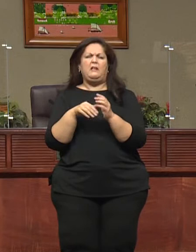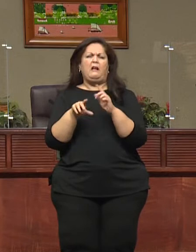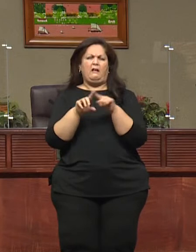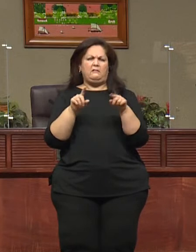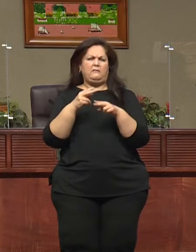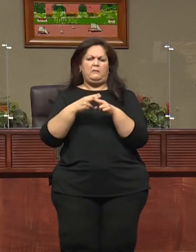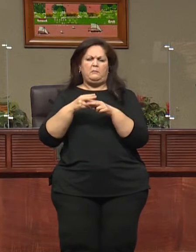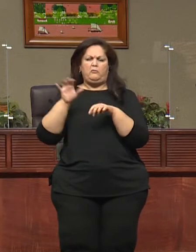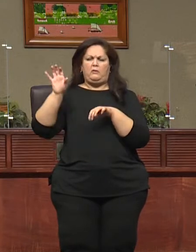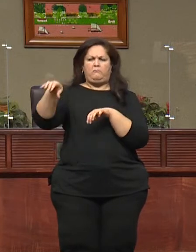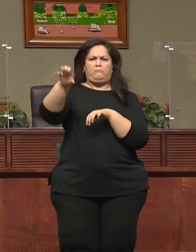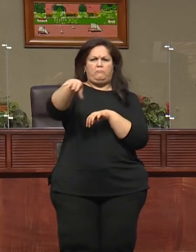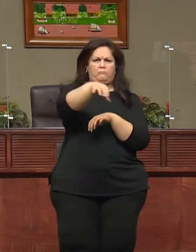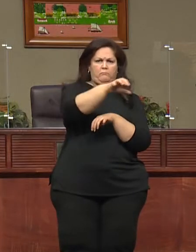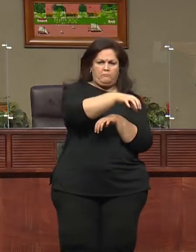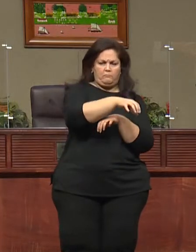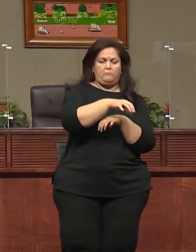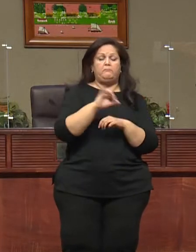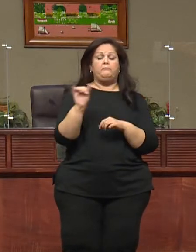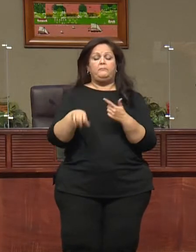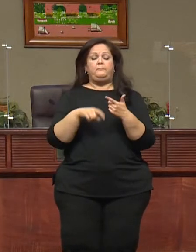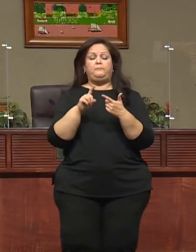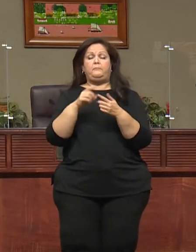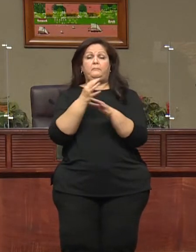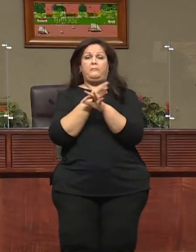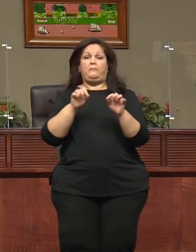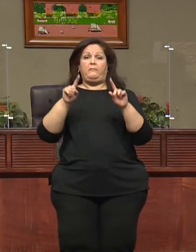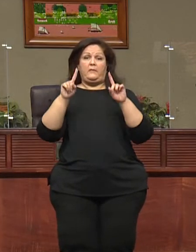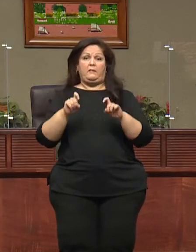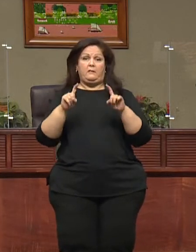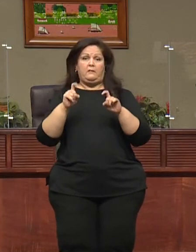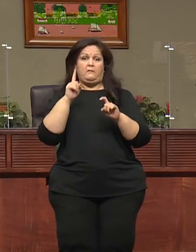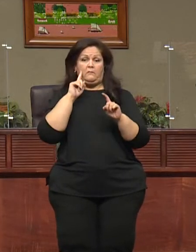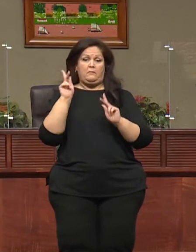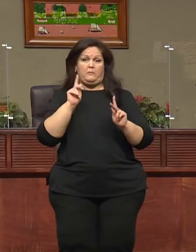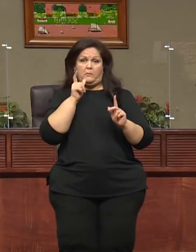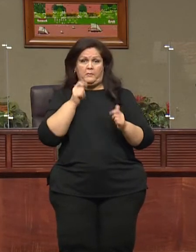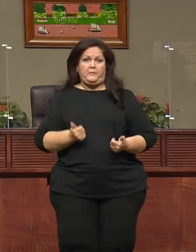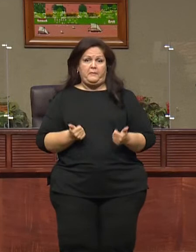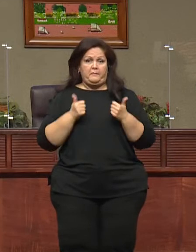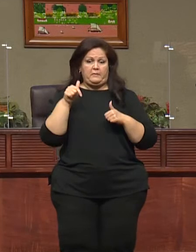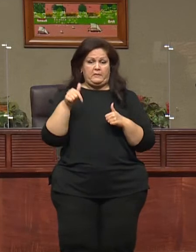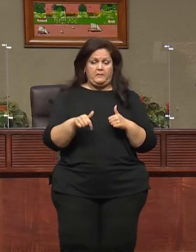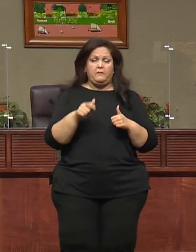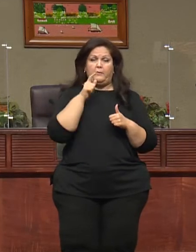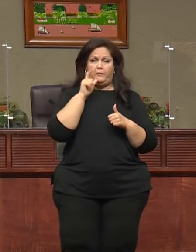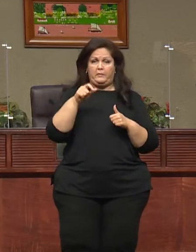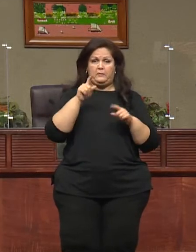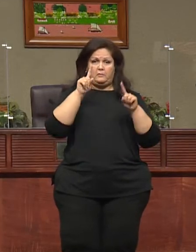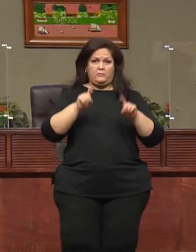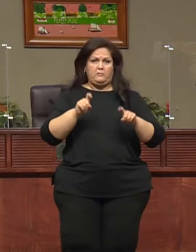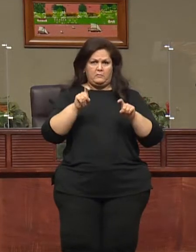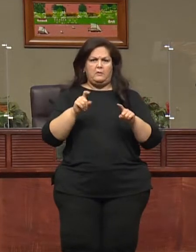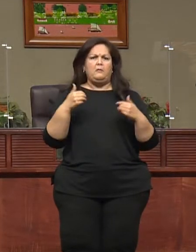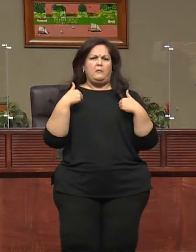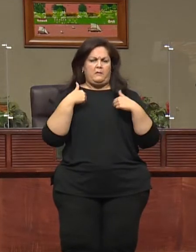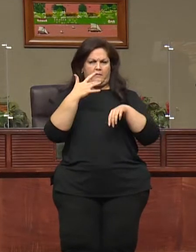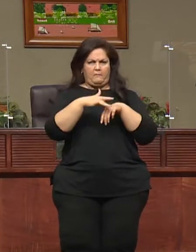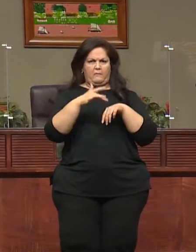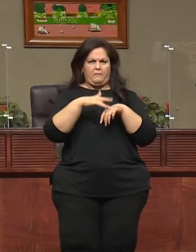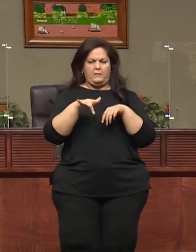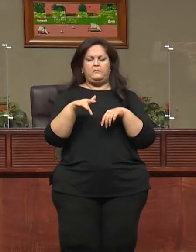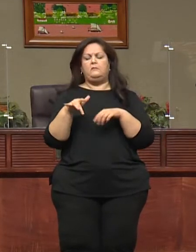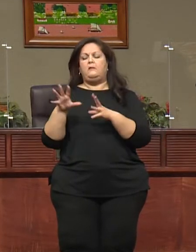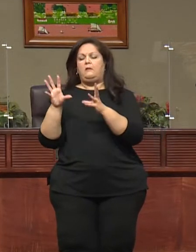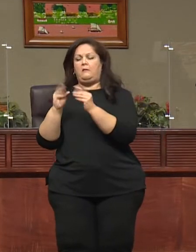sites. We will continue to offer free COVID testing to any resident who needs it. Of course, we have testing at the Convention Center